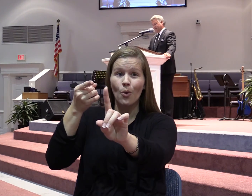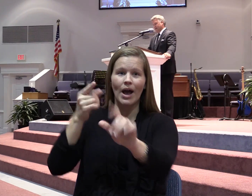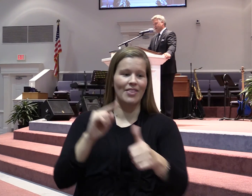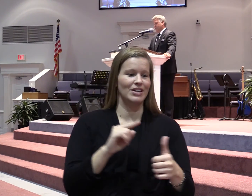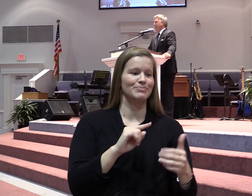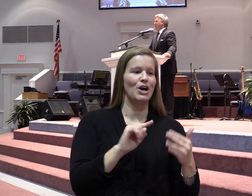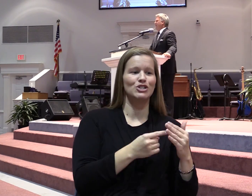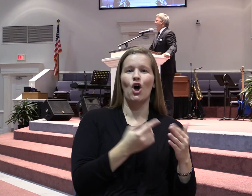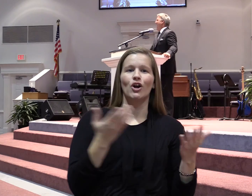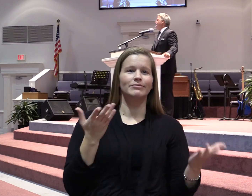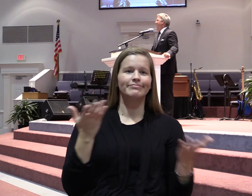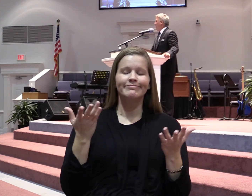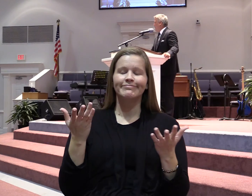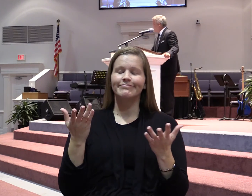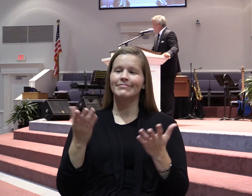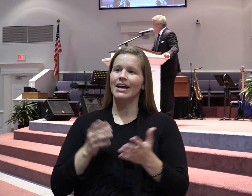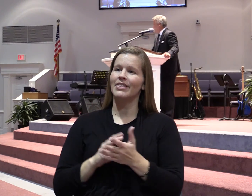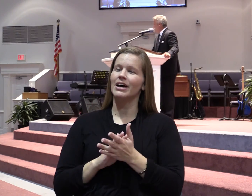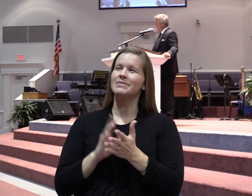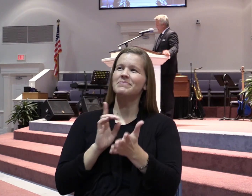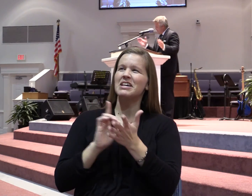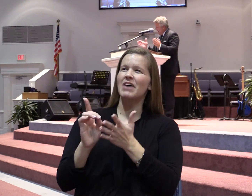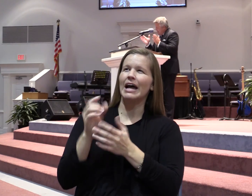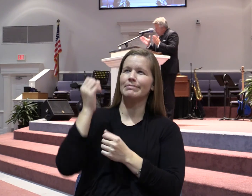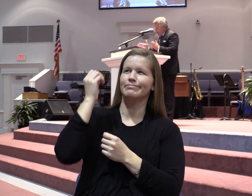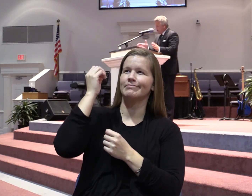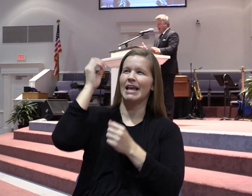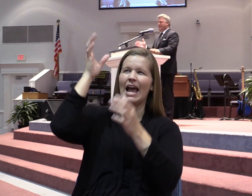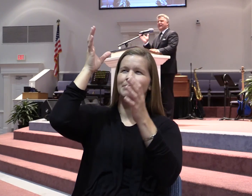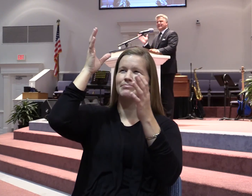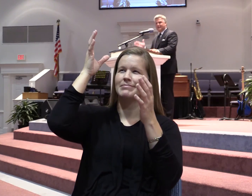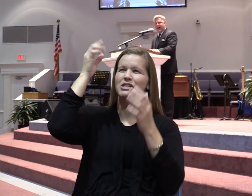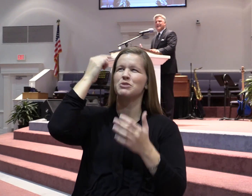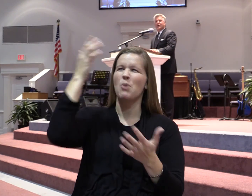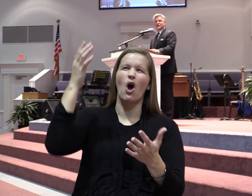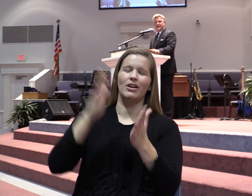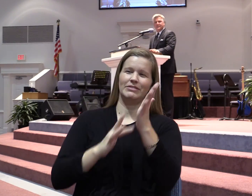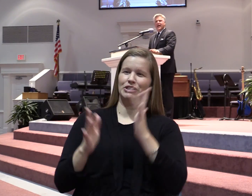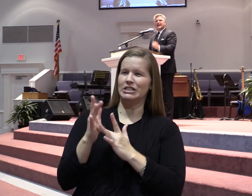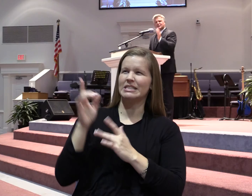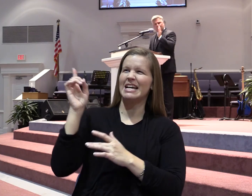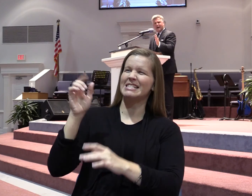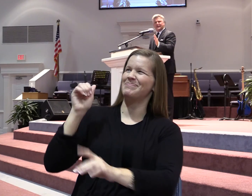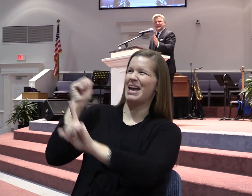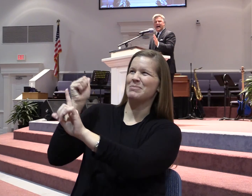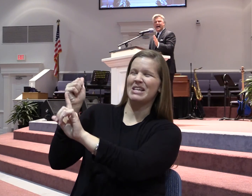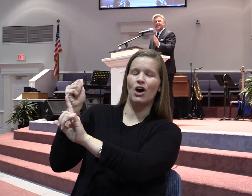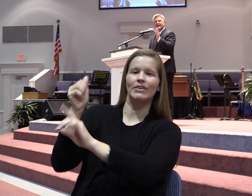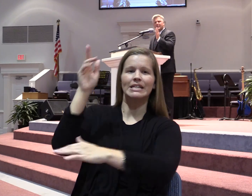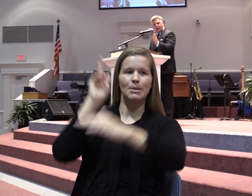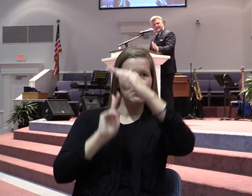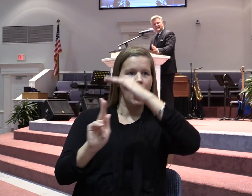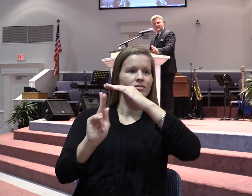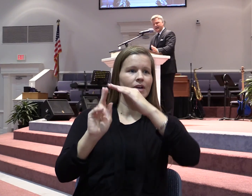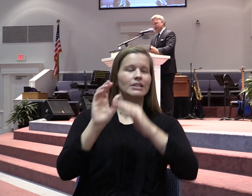point. The divine pedigree of Jesus, the divine program of His divine person, it's prophesied